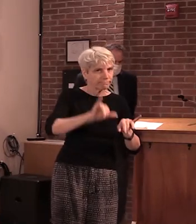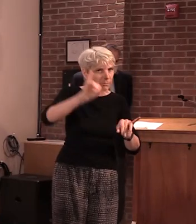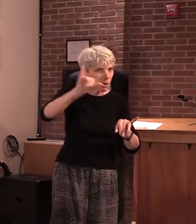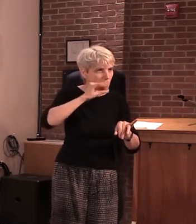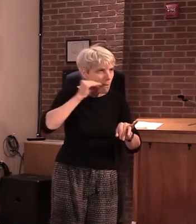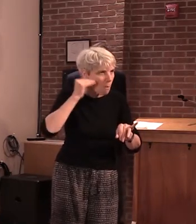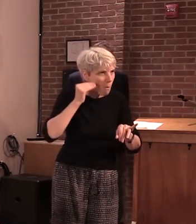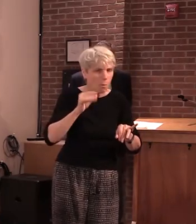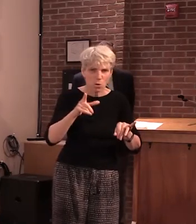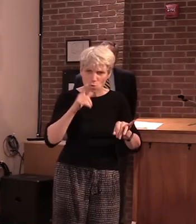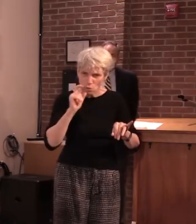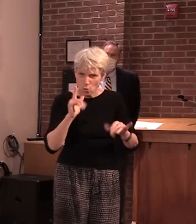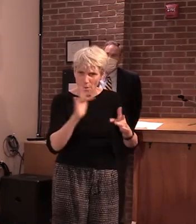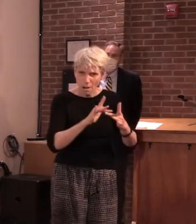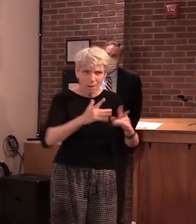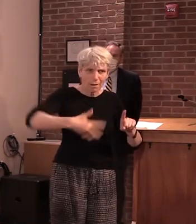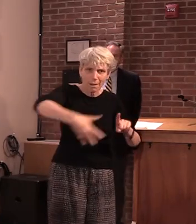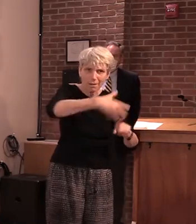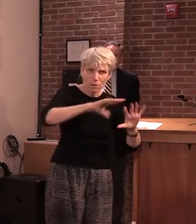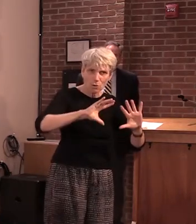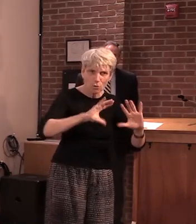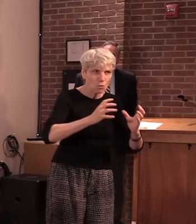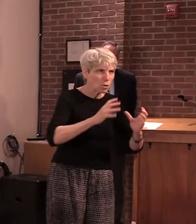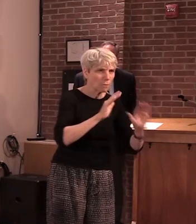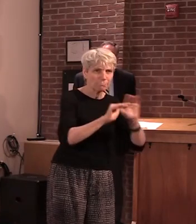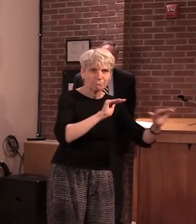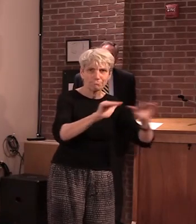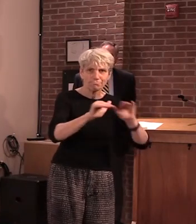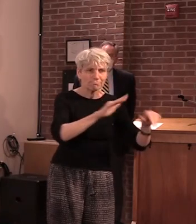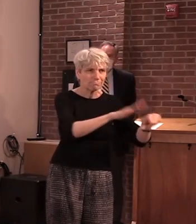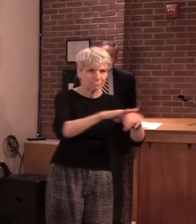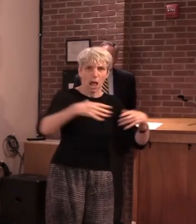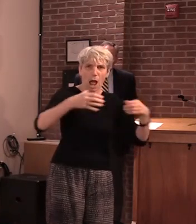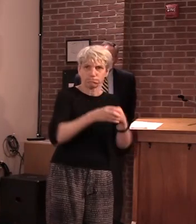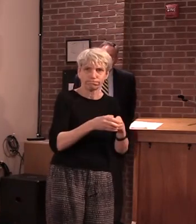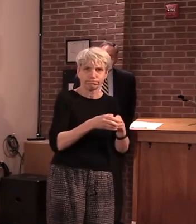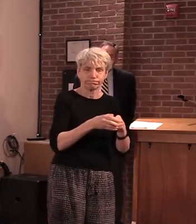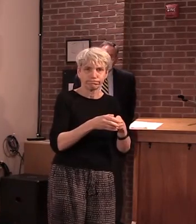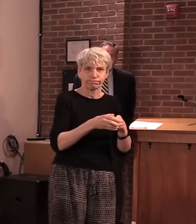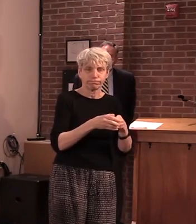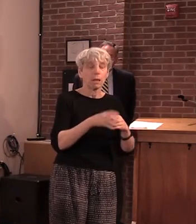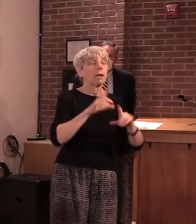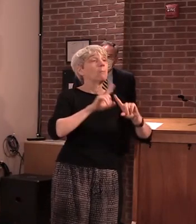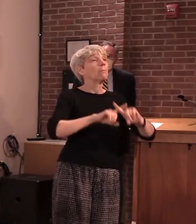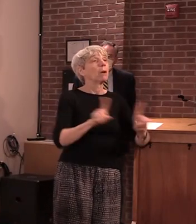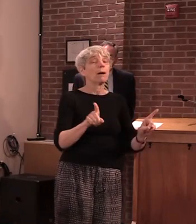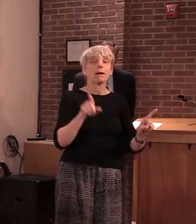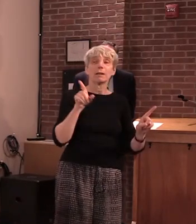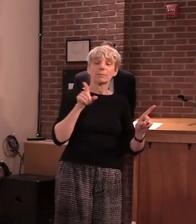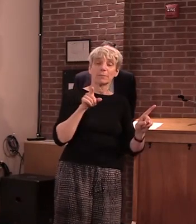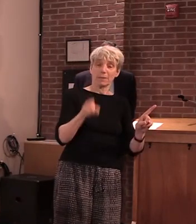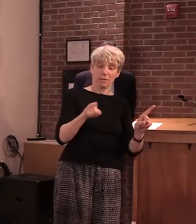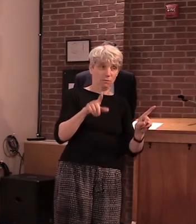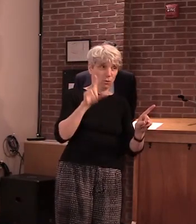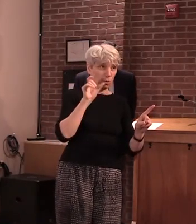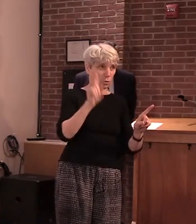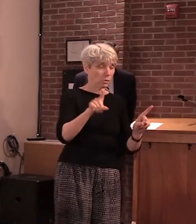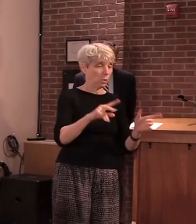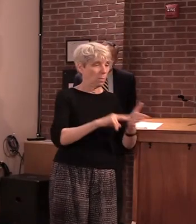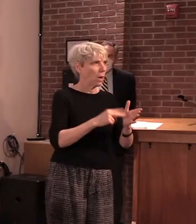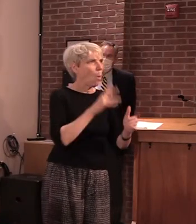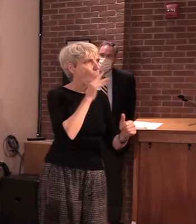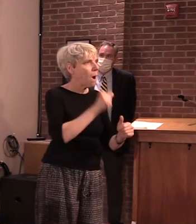If we're talking about today in Vermont, just putting it in a school because we want to have that early warning